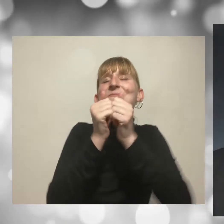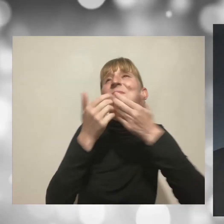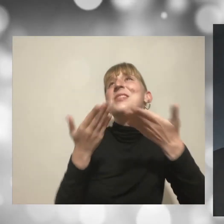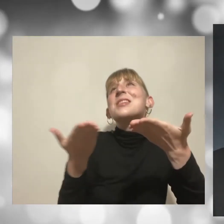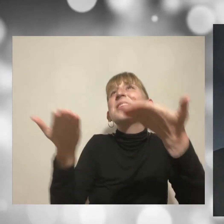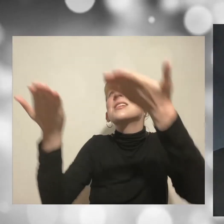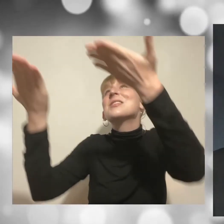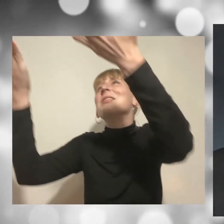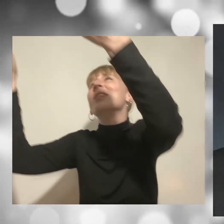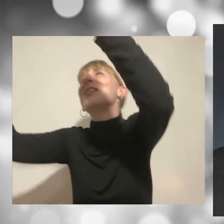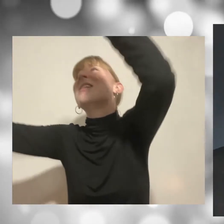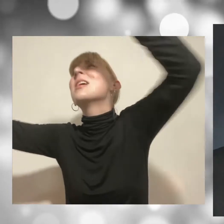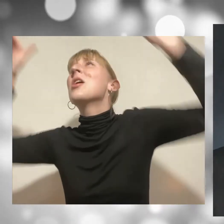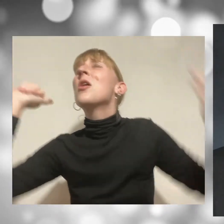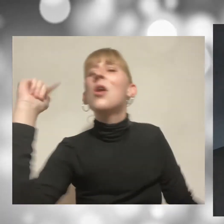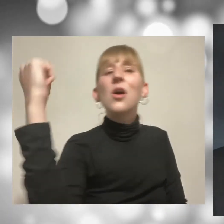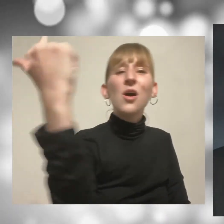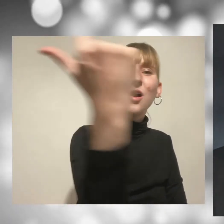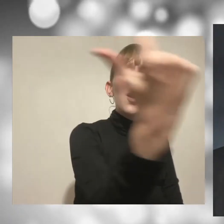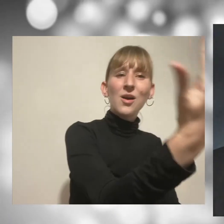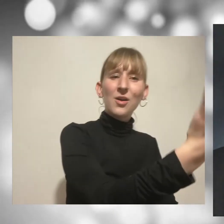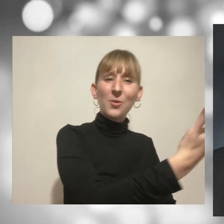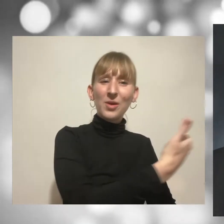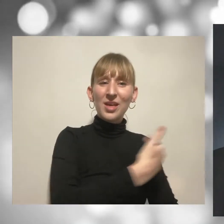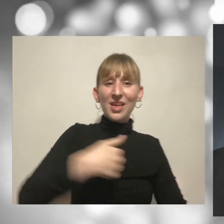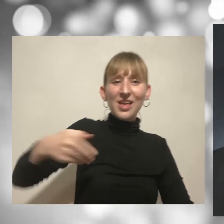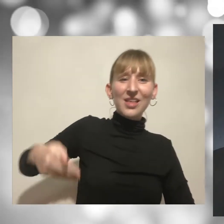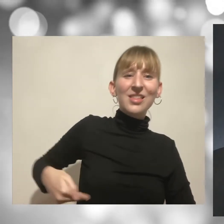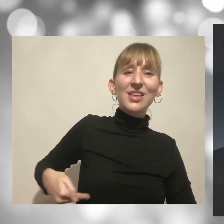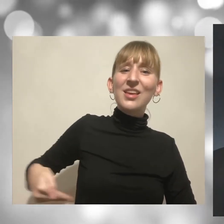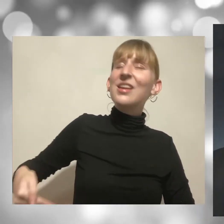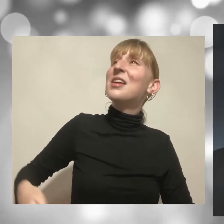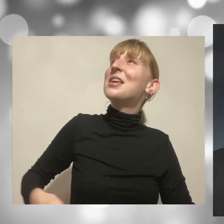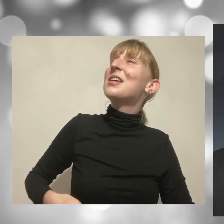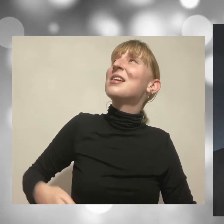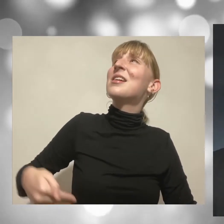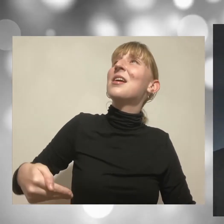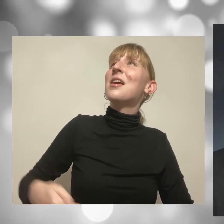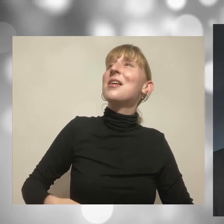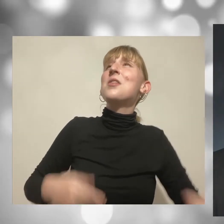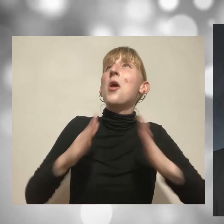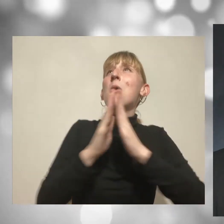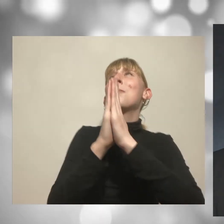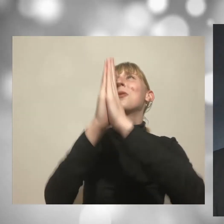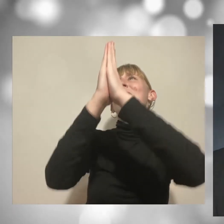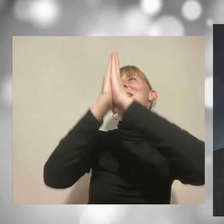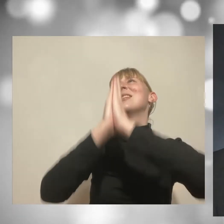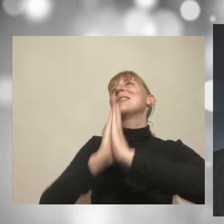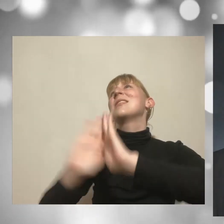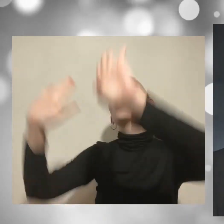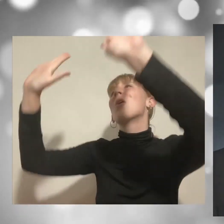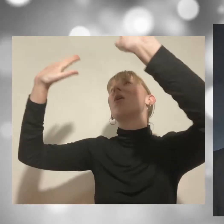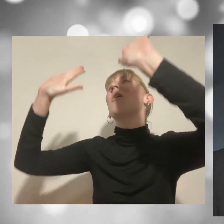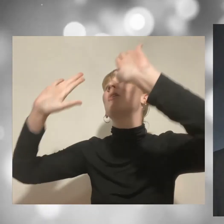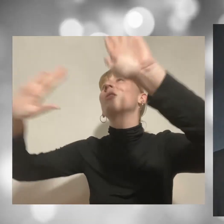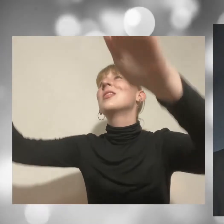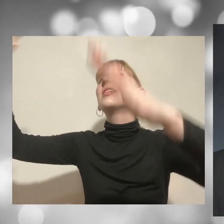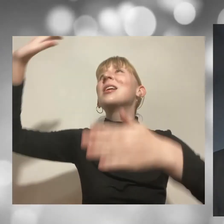raise me, Let all within us praise His